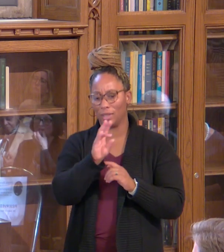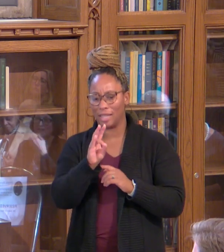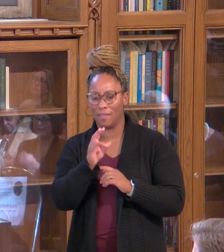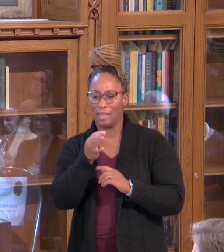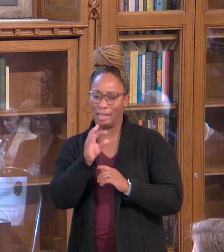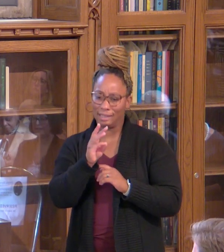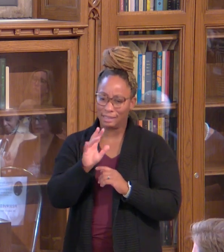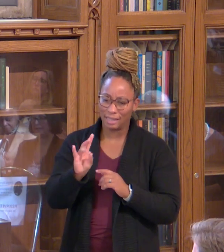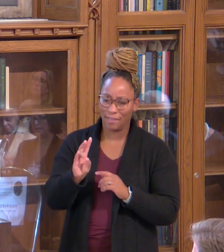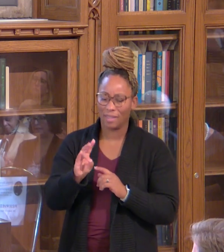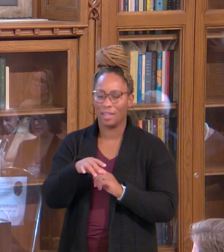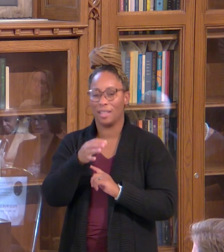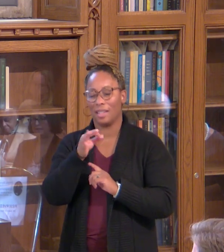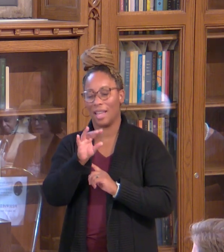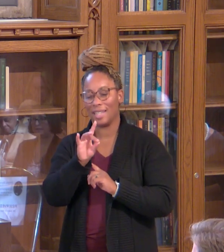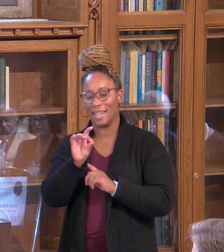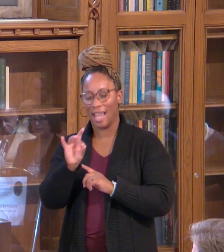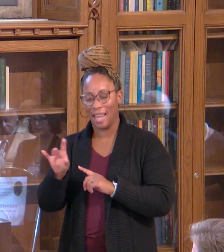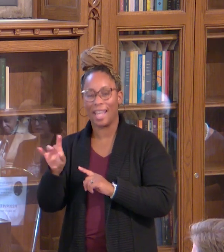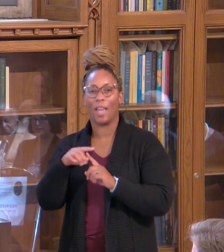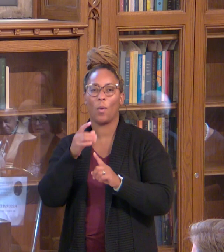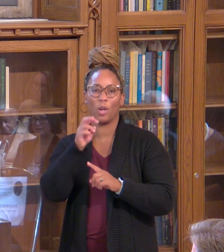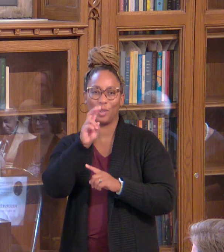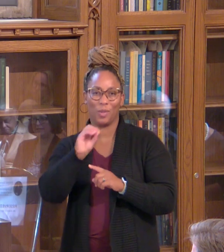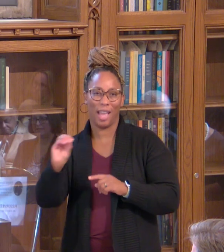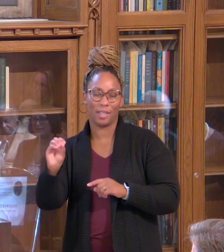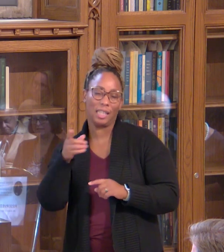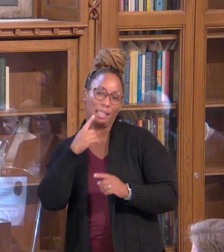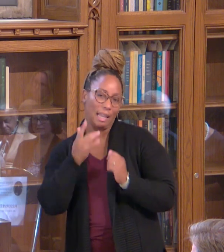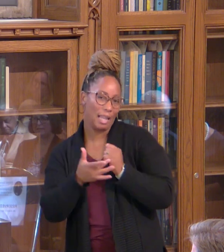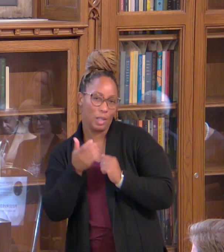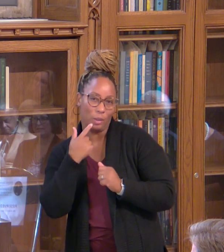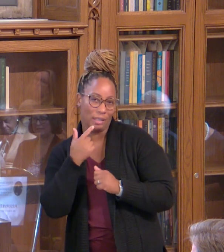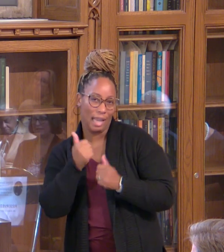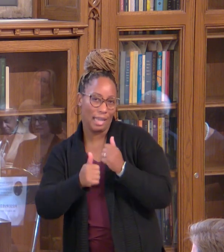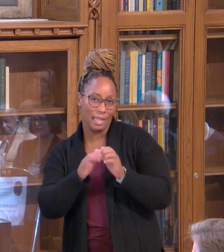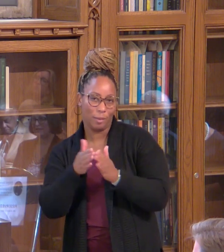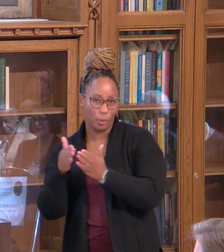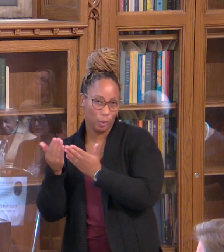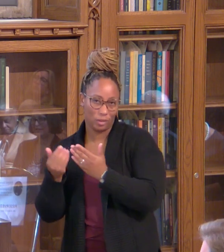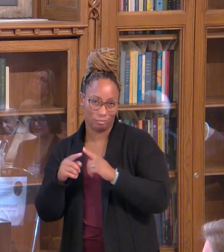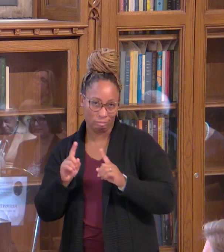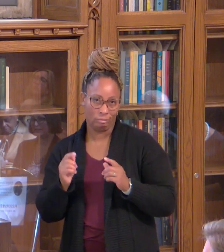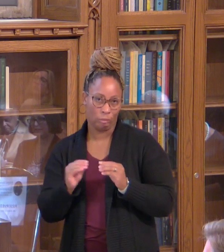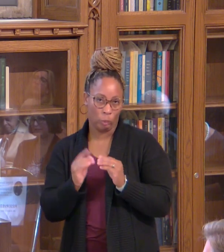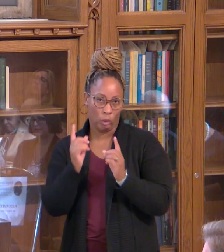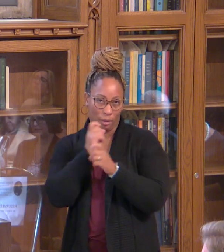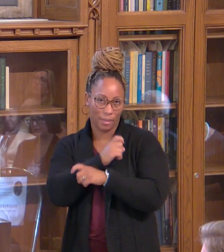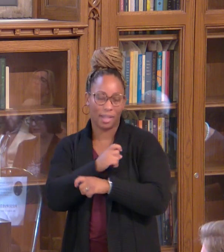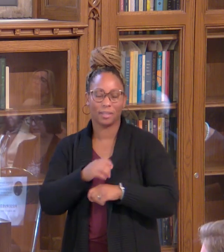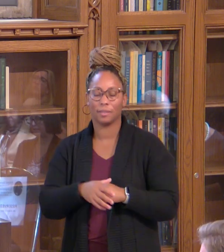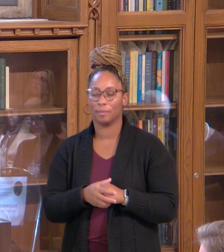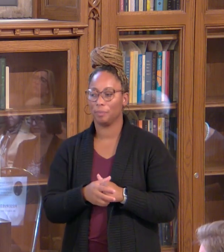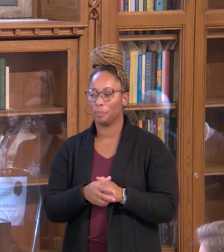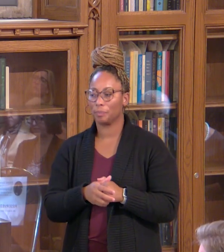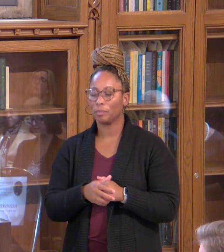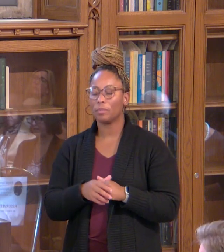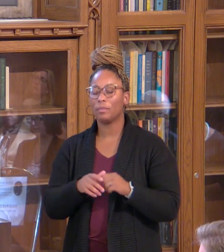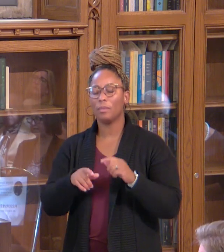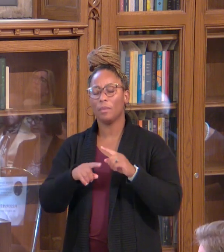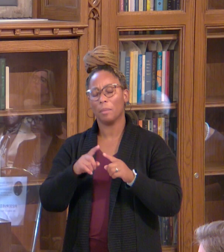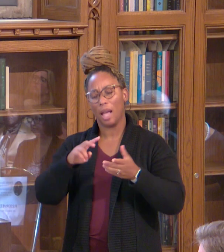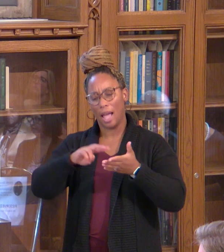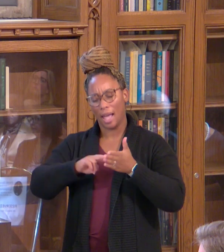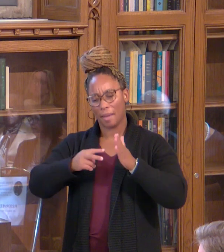or in 1988 or in 200000 now you could technically say that about every one of the additions but by this I meant to